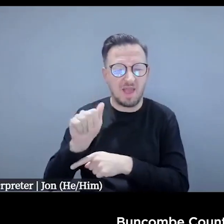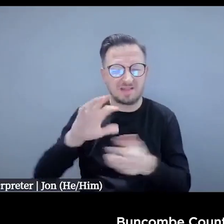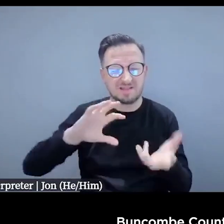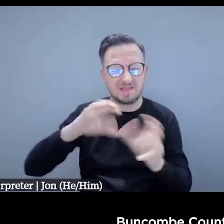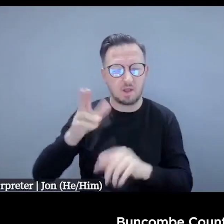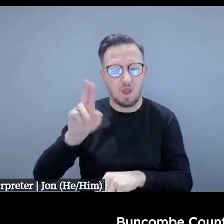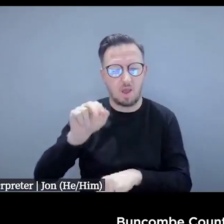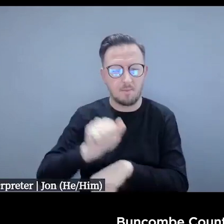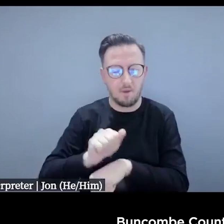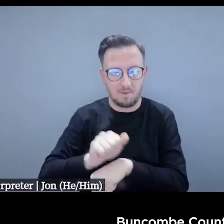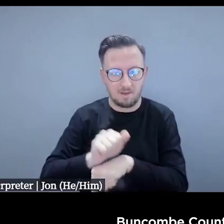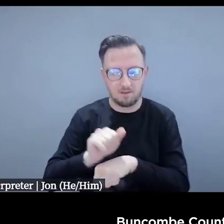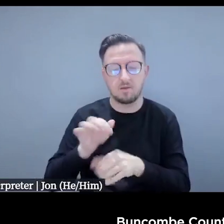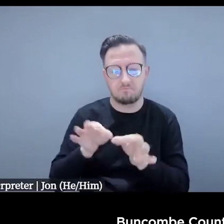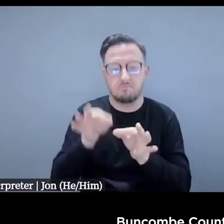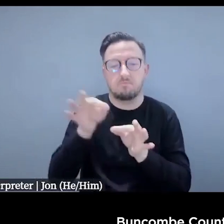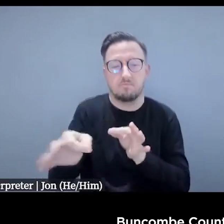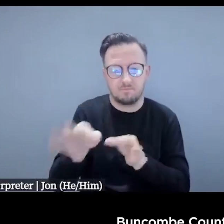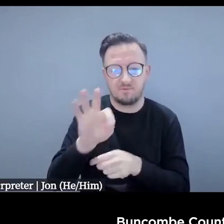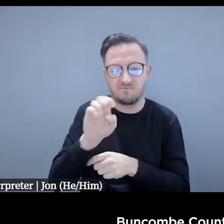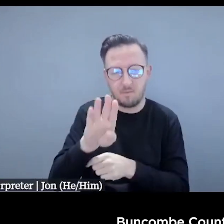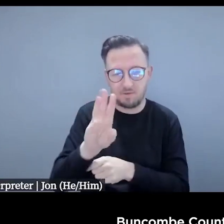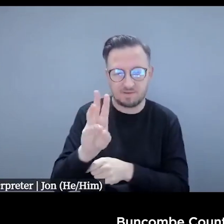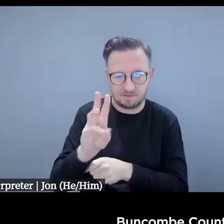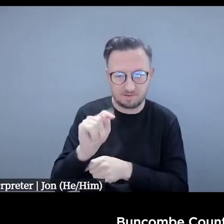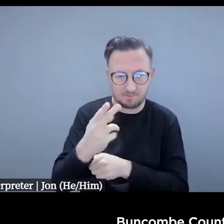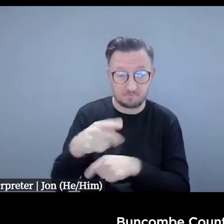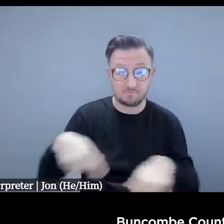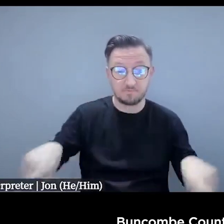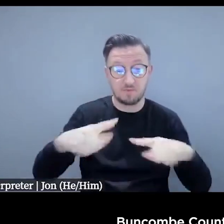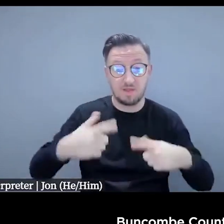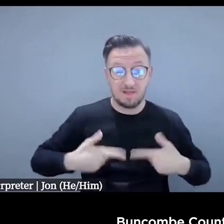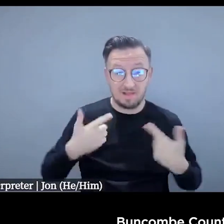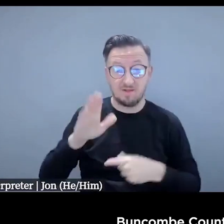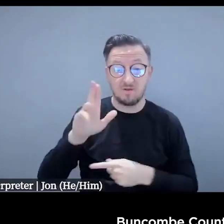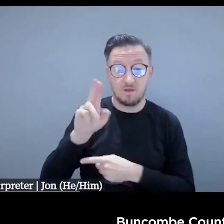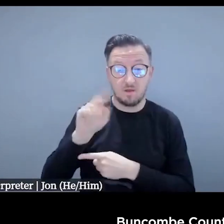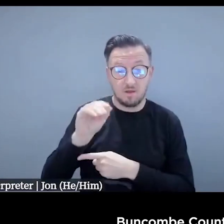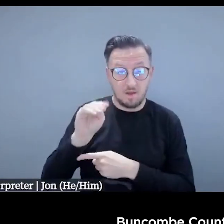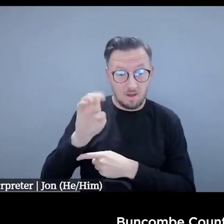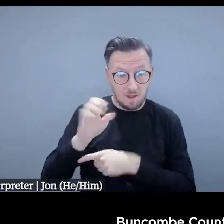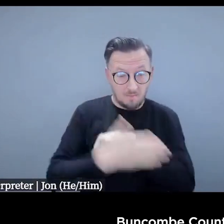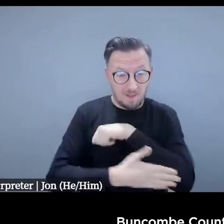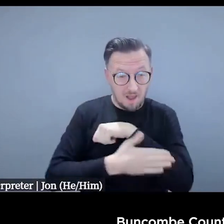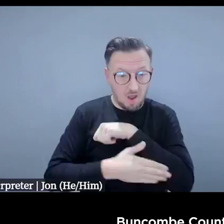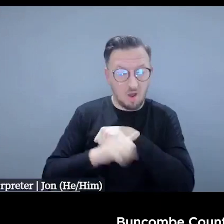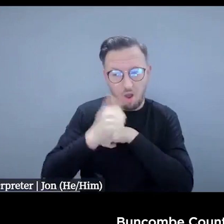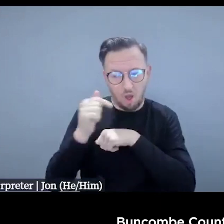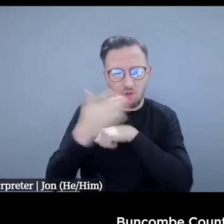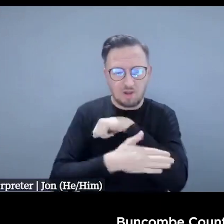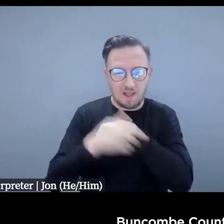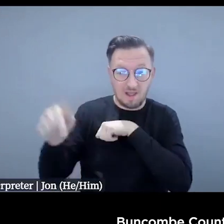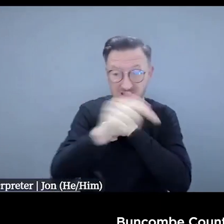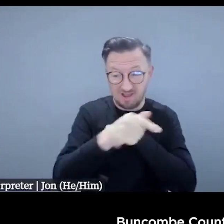been extended to February 6th. People in Buncombe County and affected counties who are unemployed as a result of